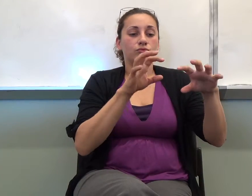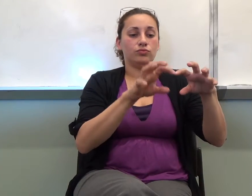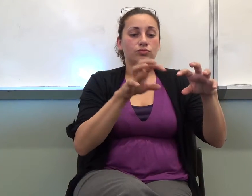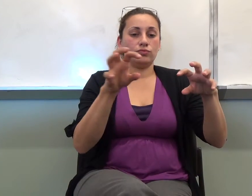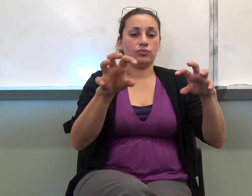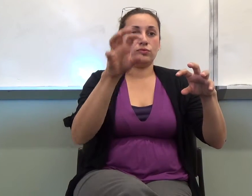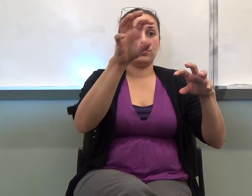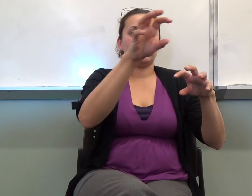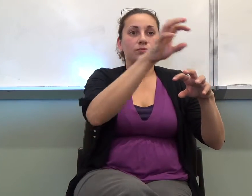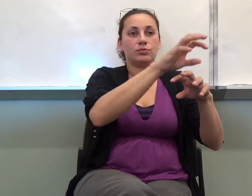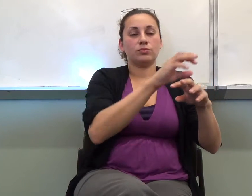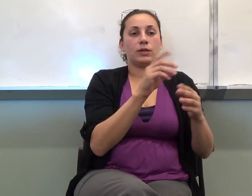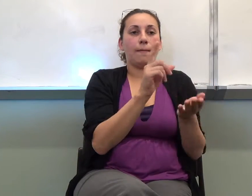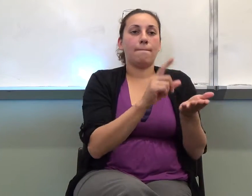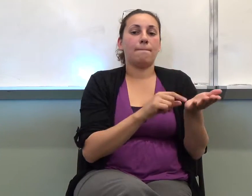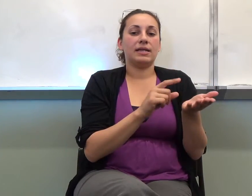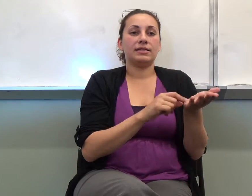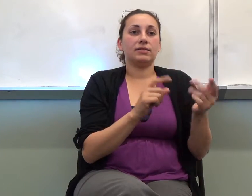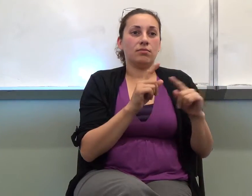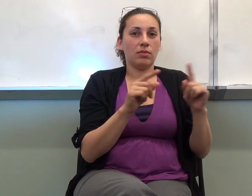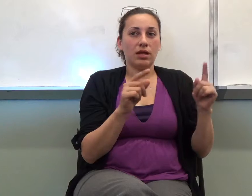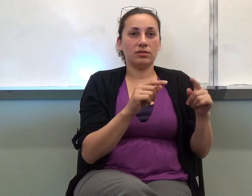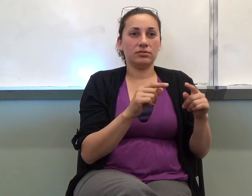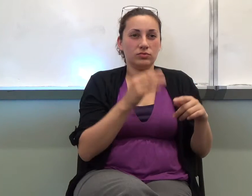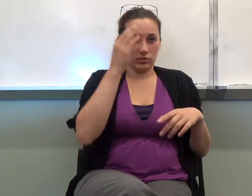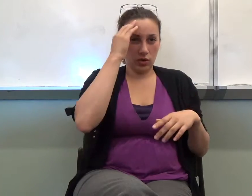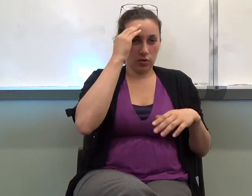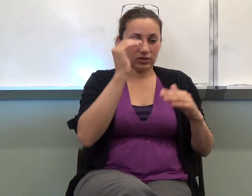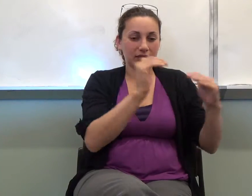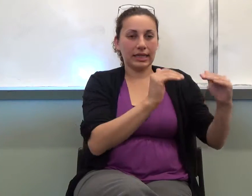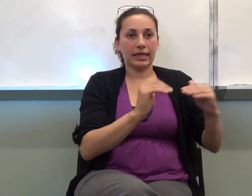pieces. Now, we made our pieces equal size. Pie